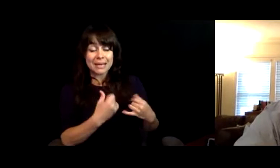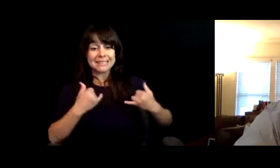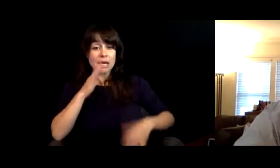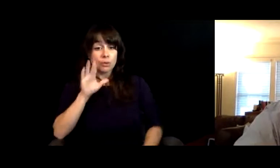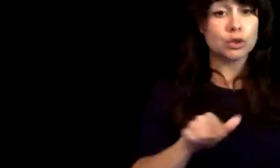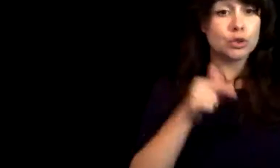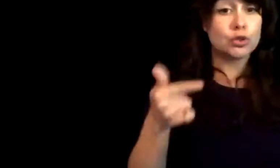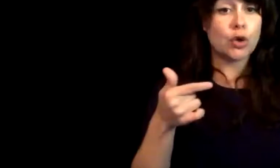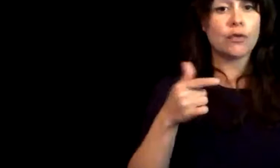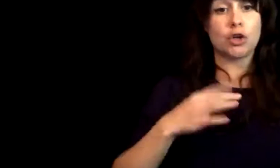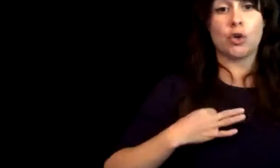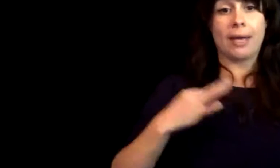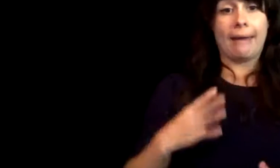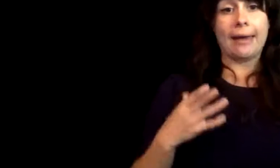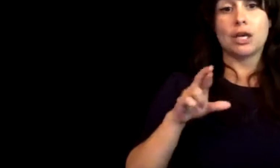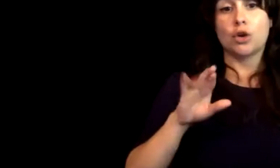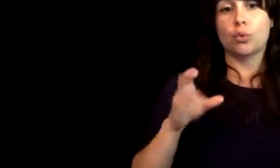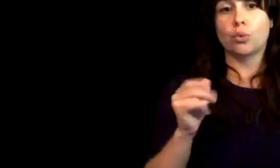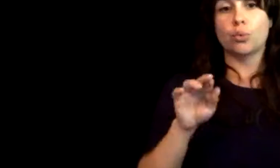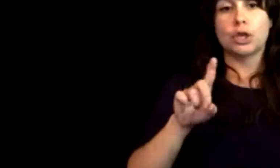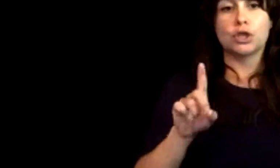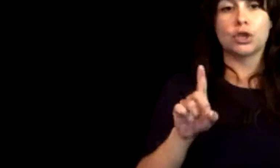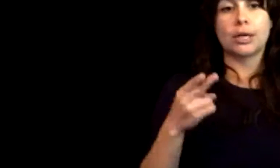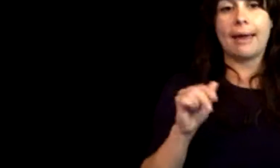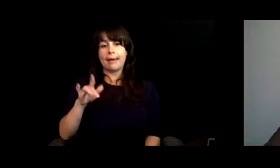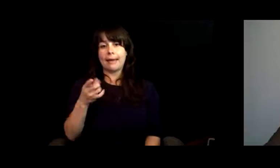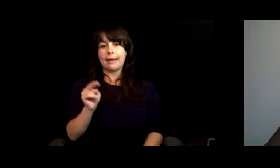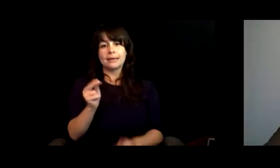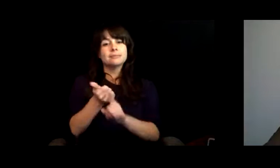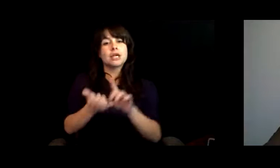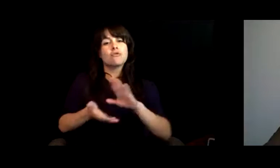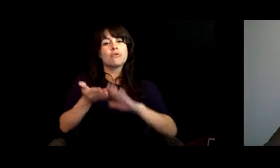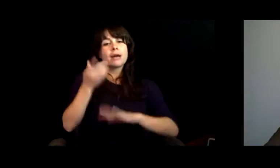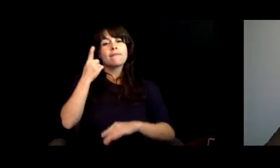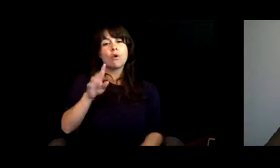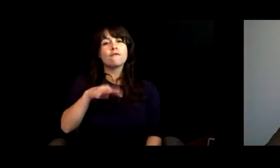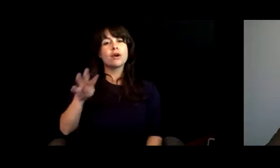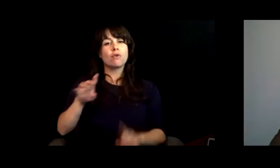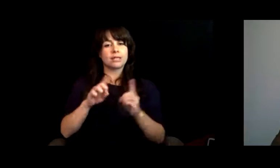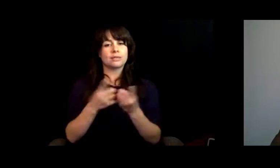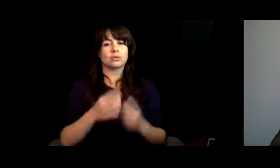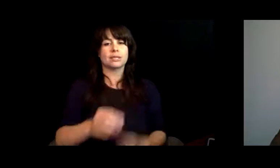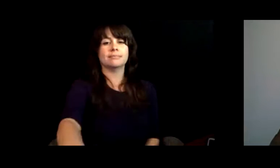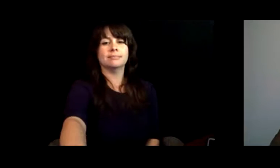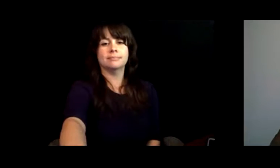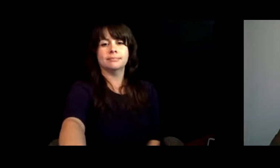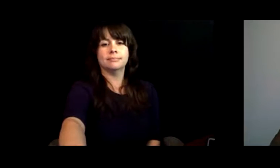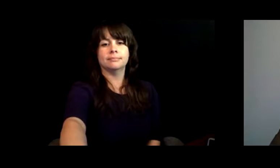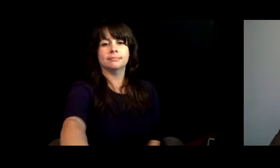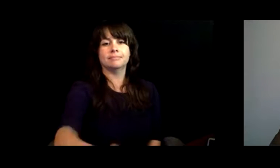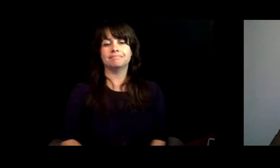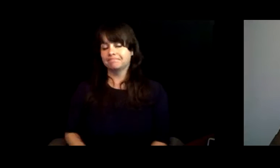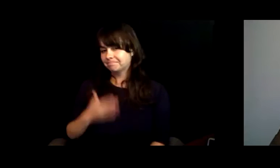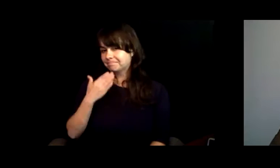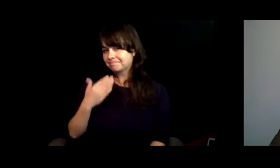to candidate Richard Hayden, who is running to represent the 44th District. Candidate Hayden, please introduce yourself. Thank you,